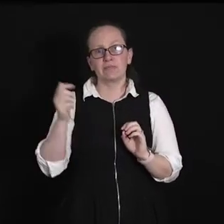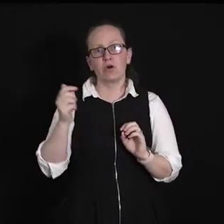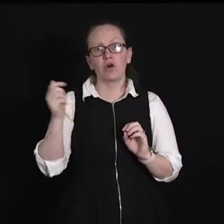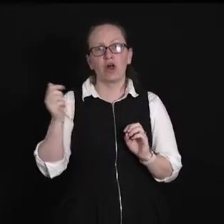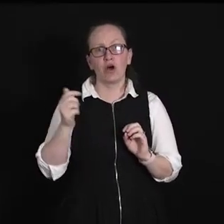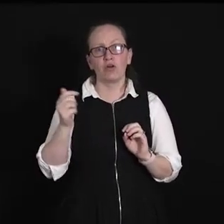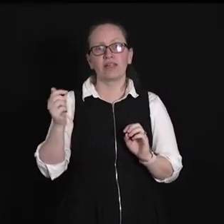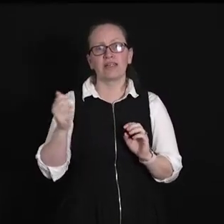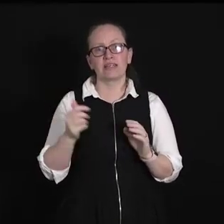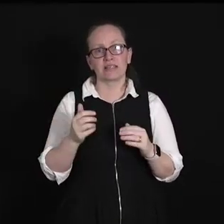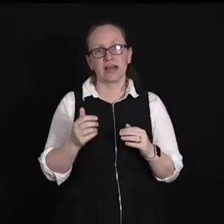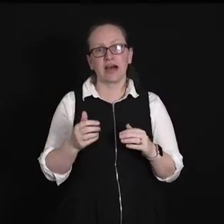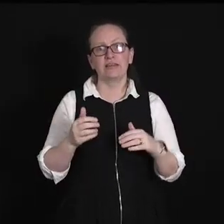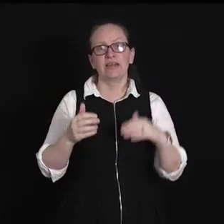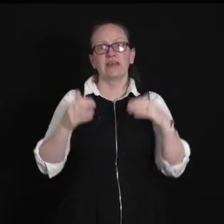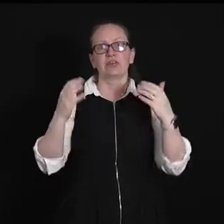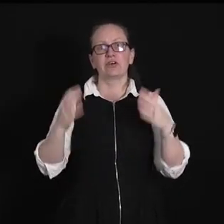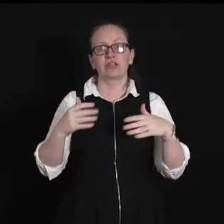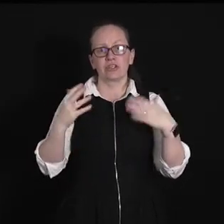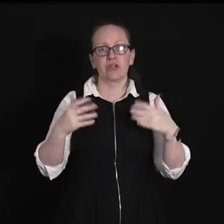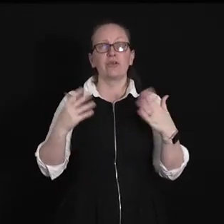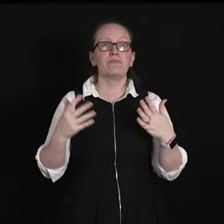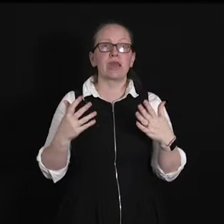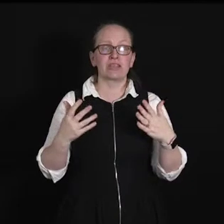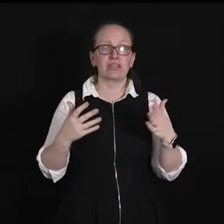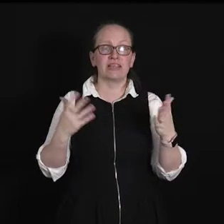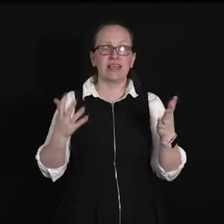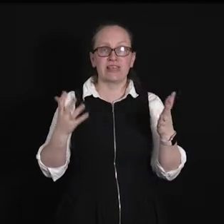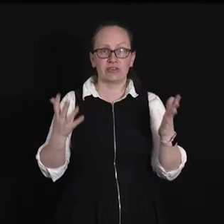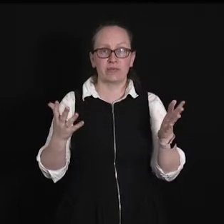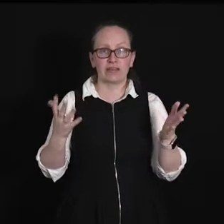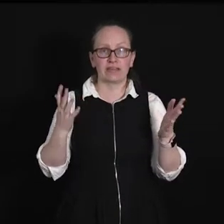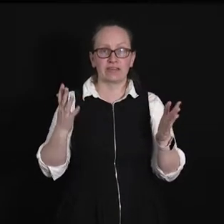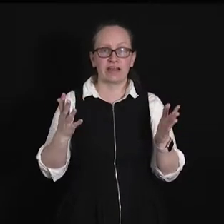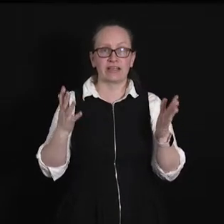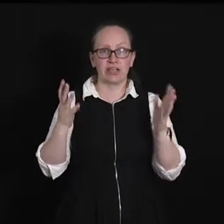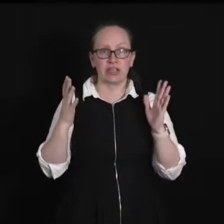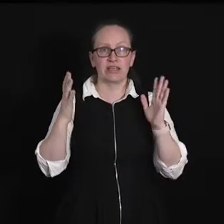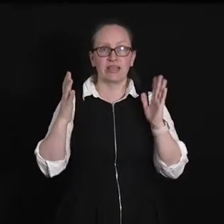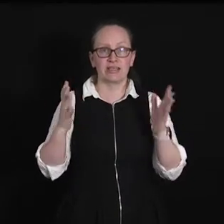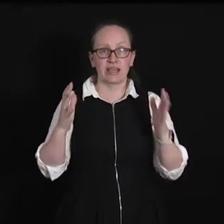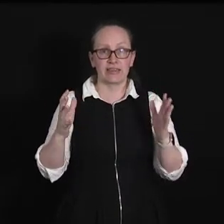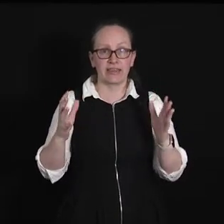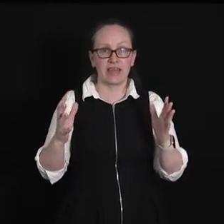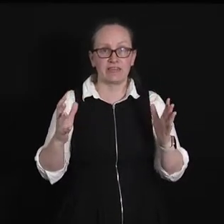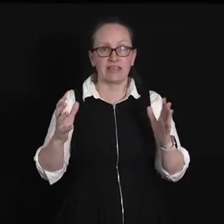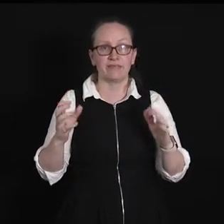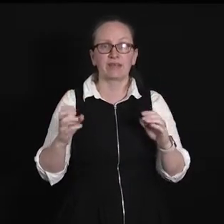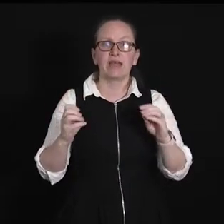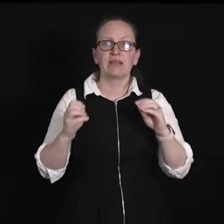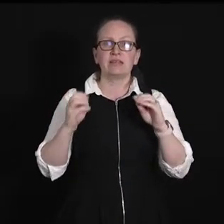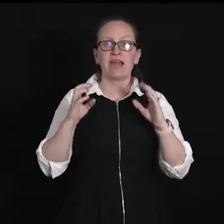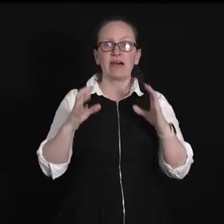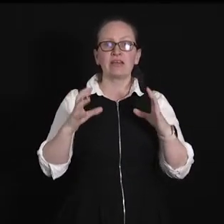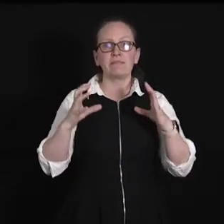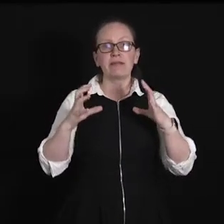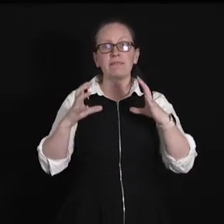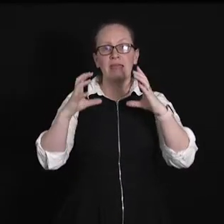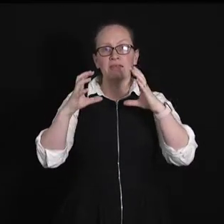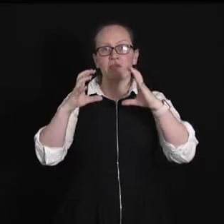small hole in its side in order to measure the electromagnetic radiation inside that cavity. Now, if we make